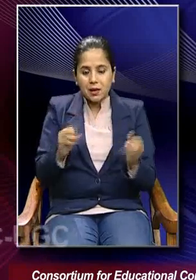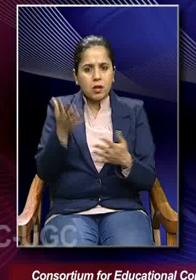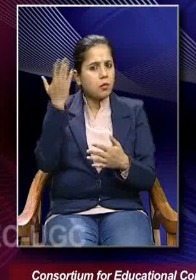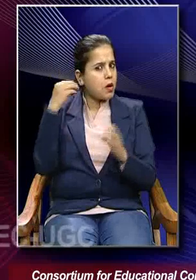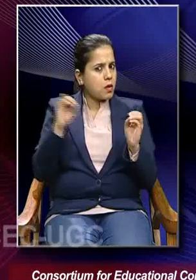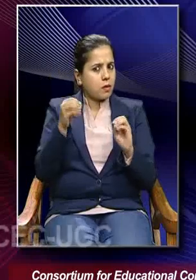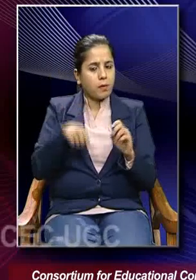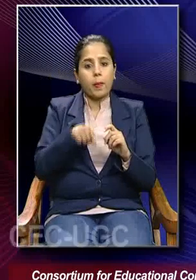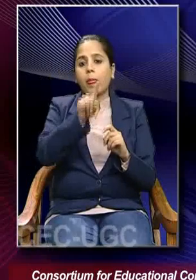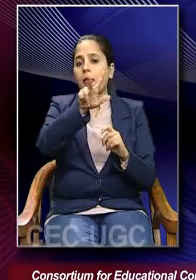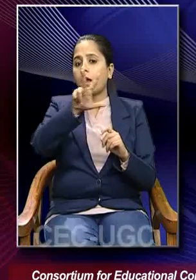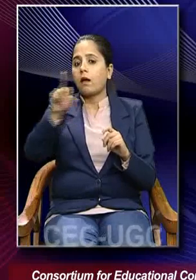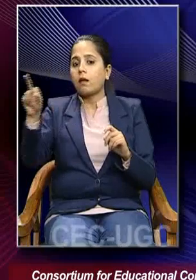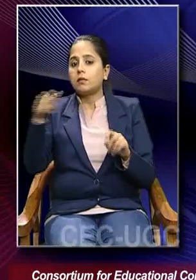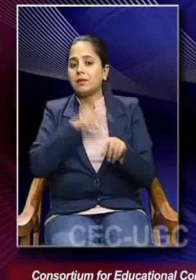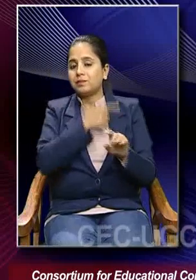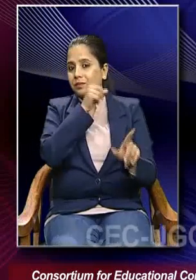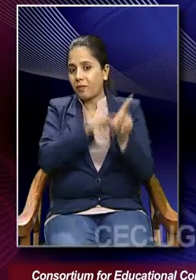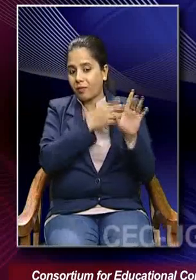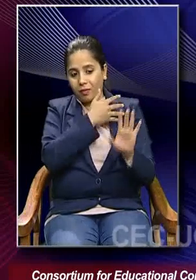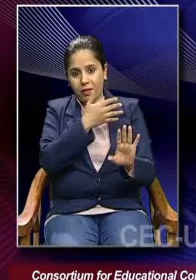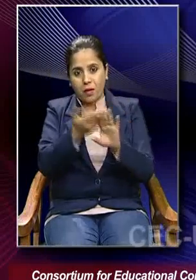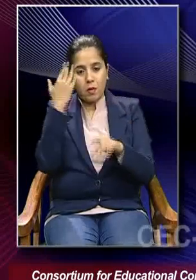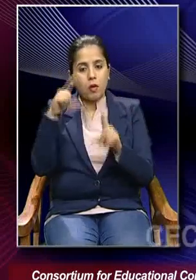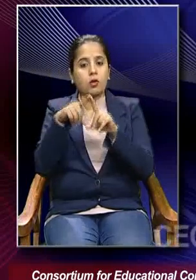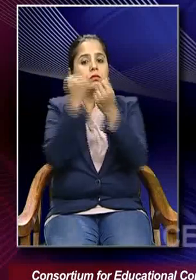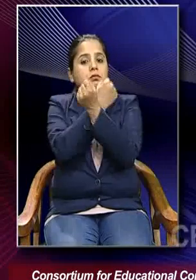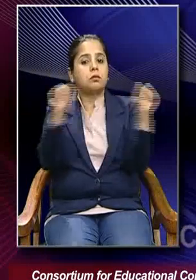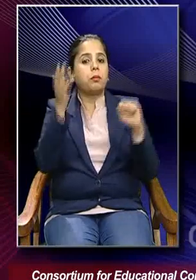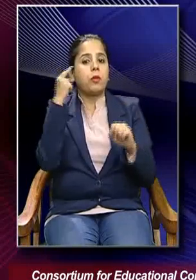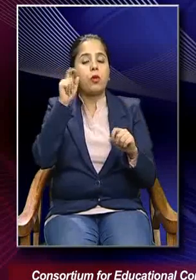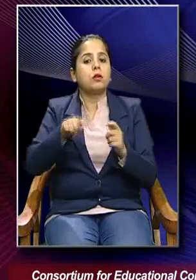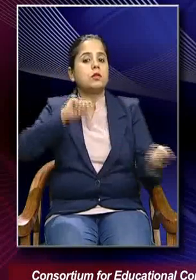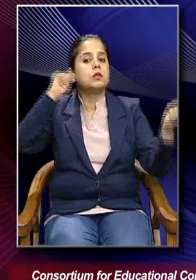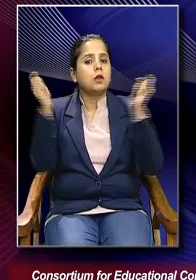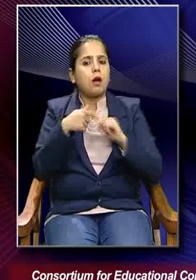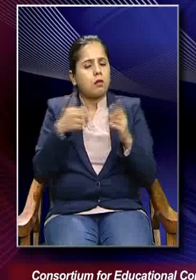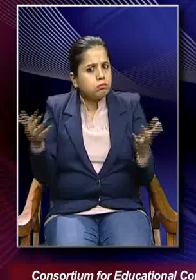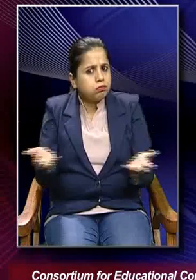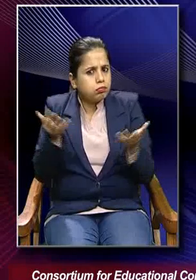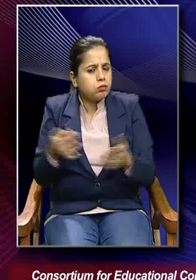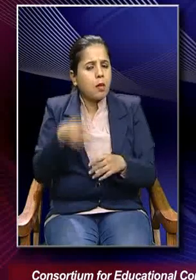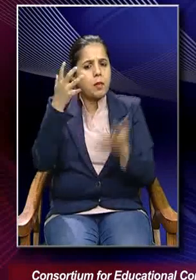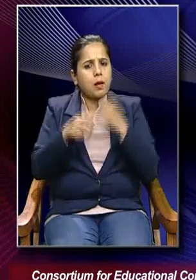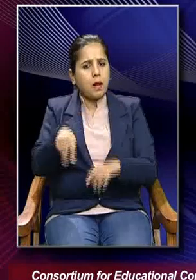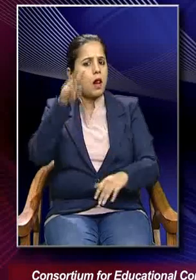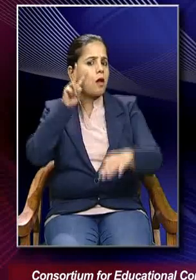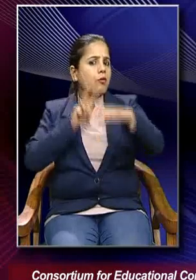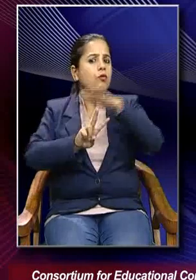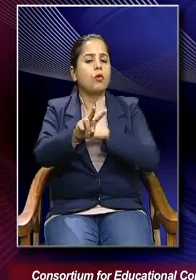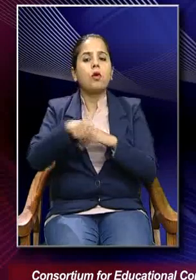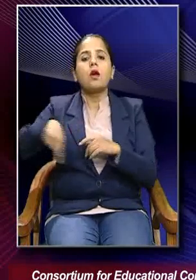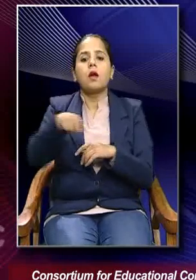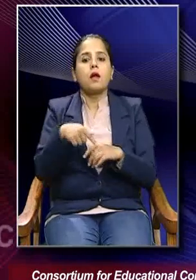have this 18th century democratic revolution encouraging the view that human